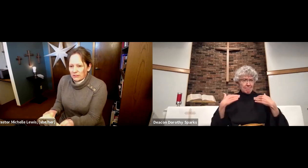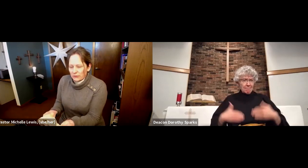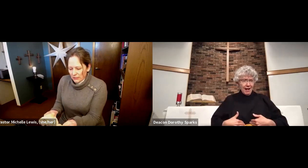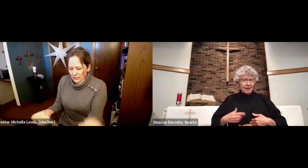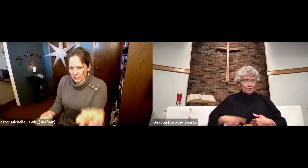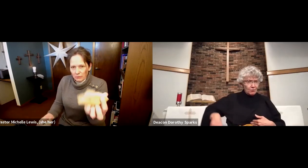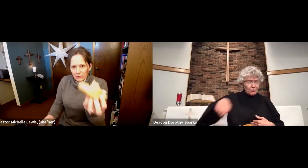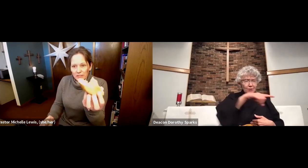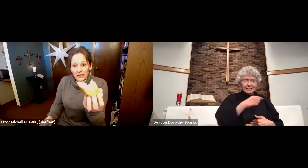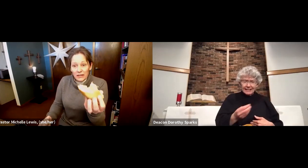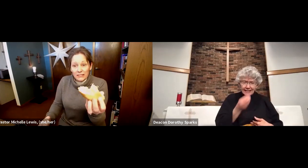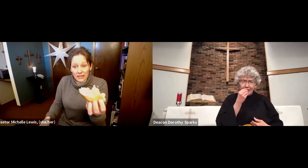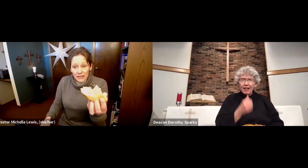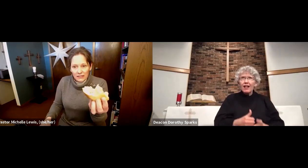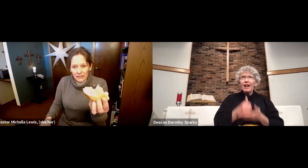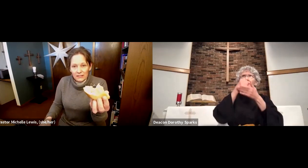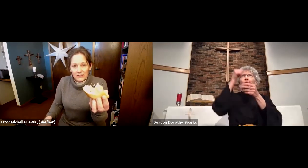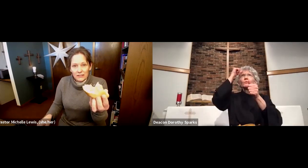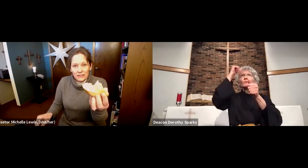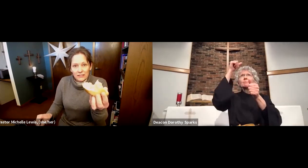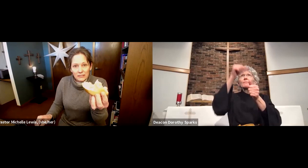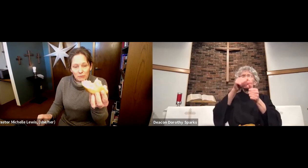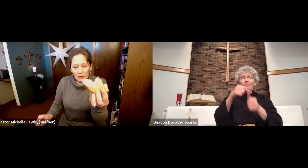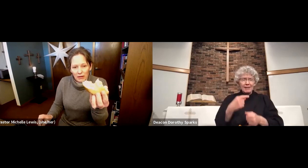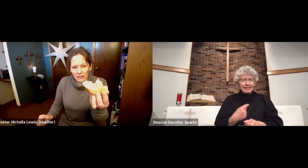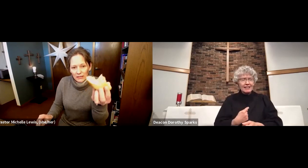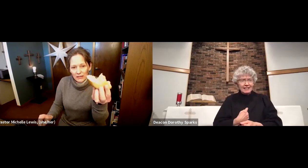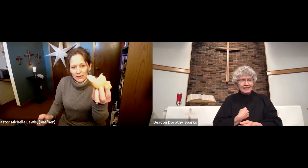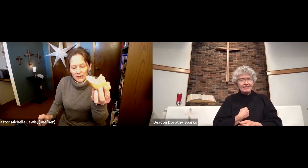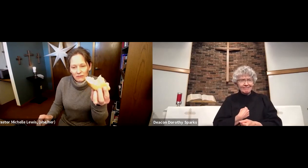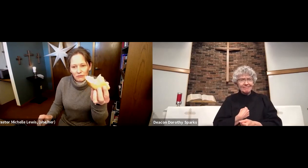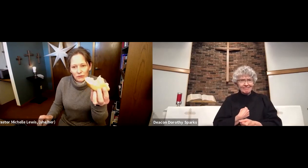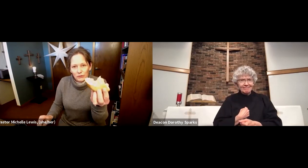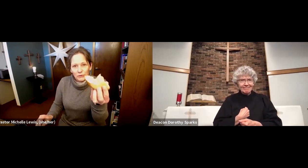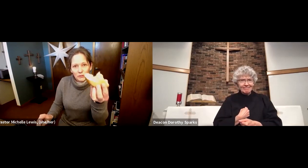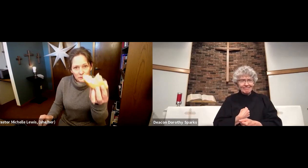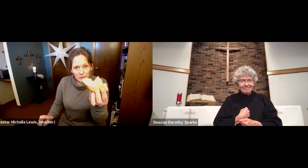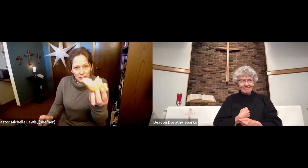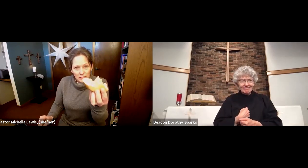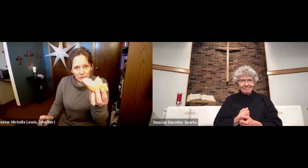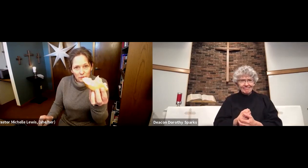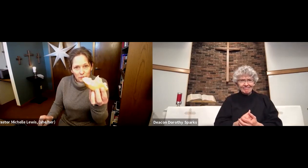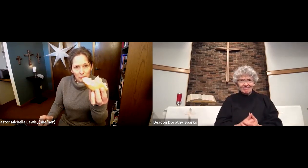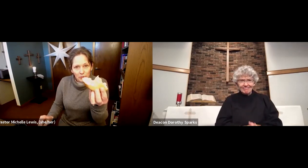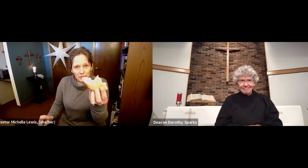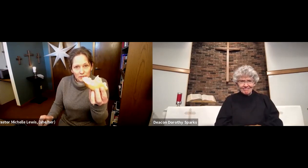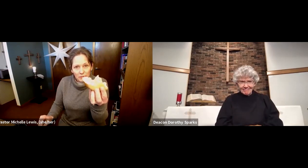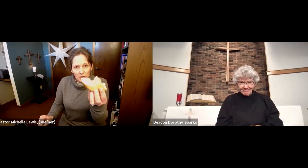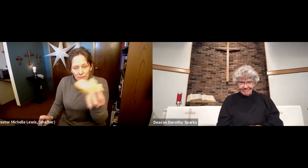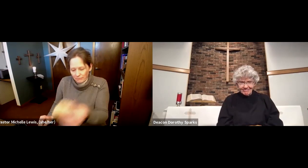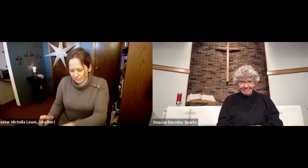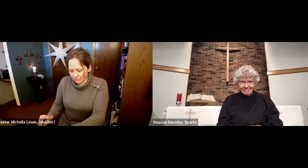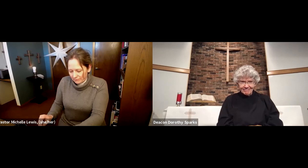it, and gave it to his disciples, saying, "Take and eat. This is my body given for